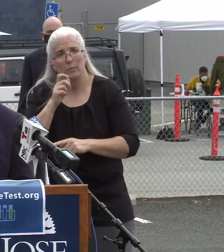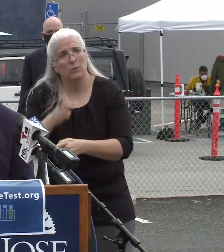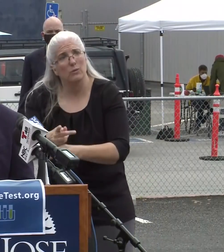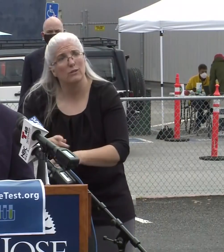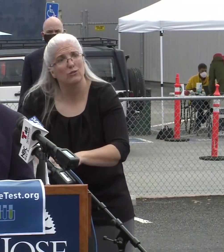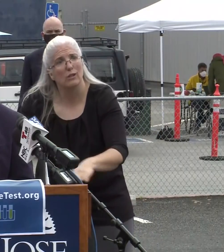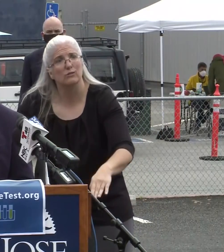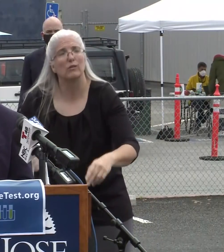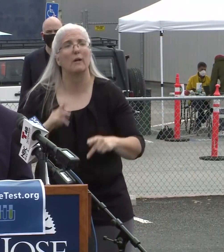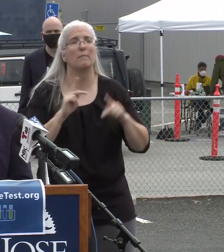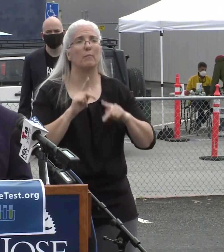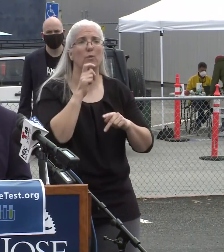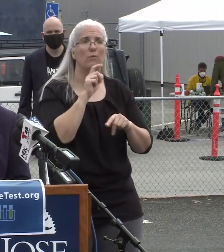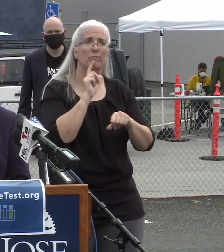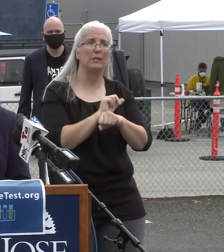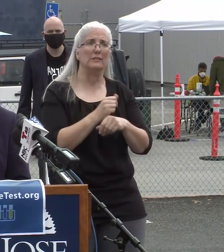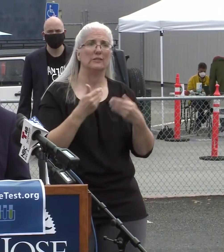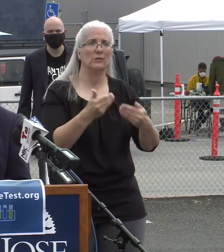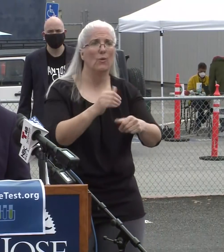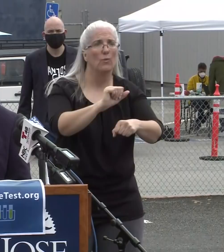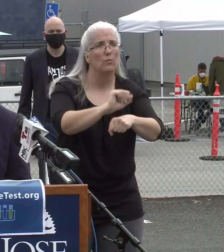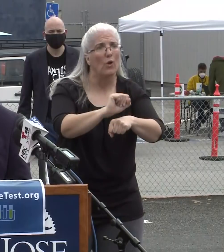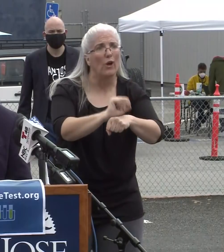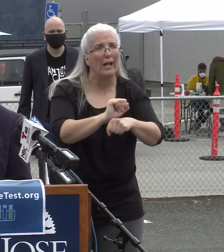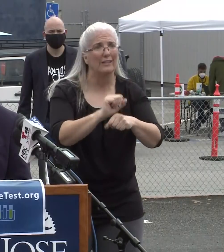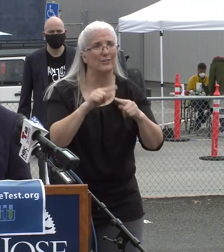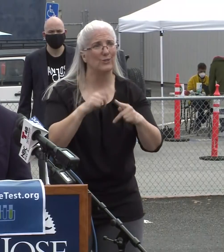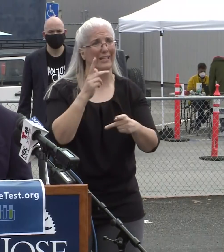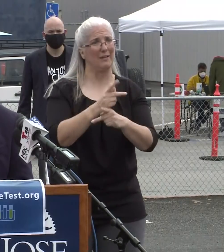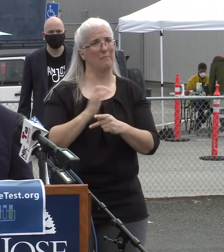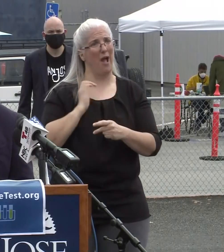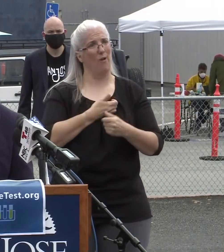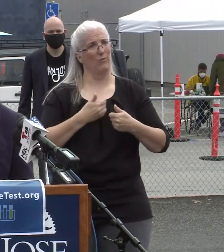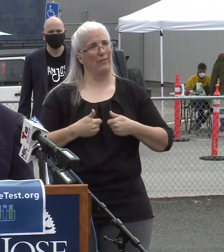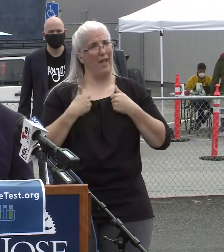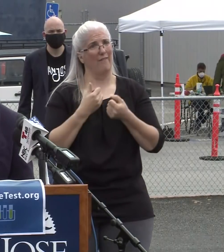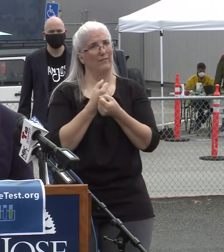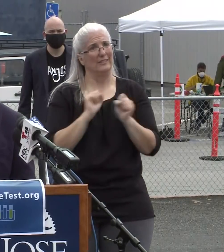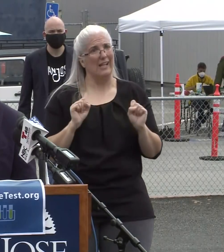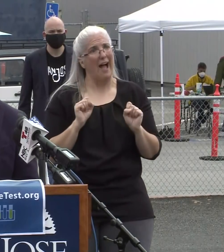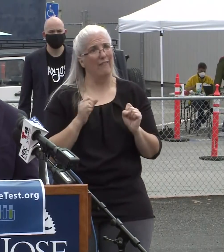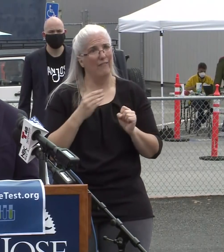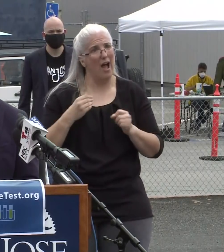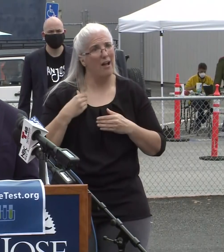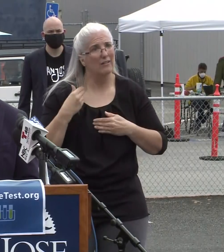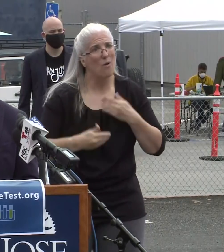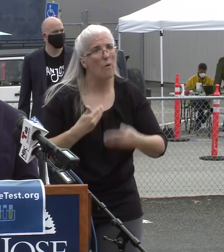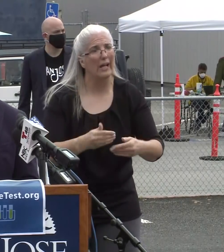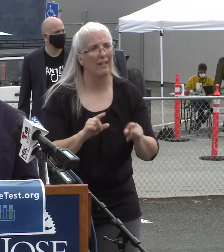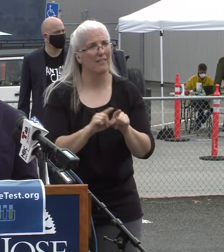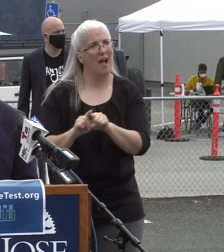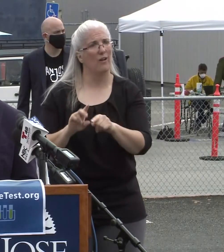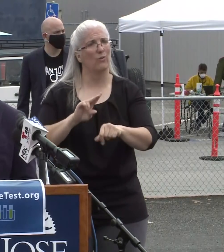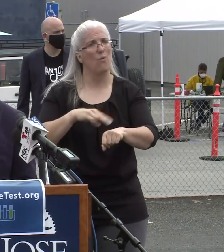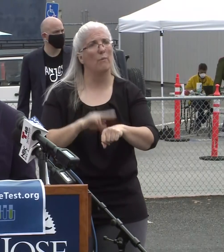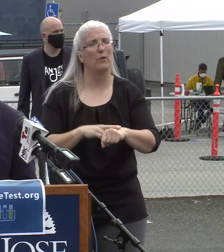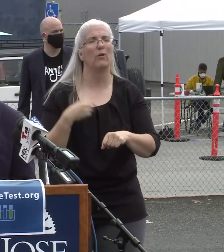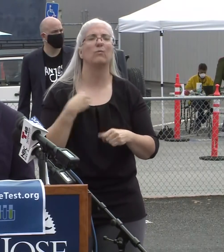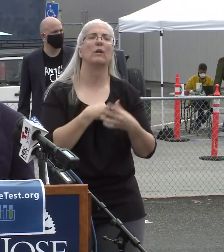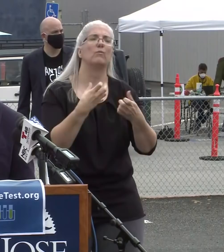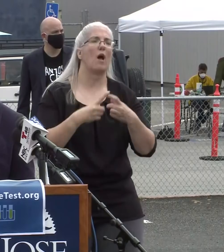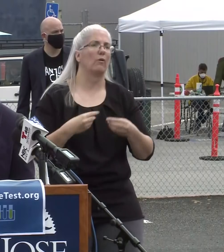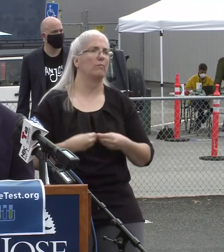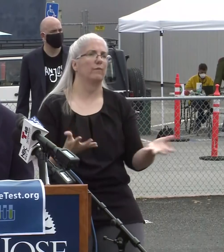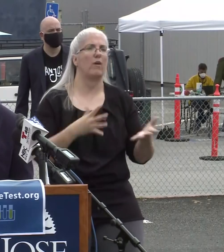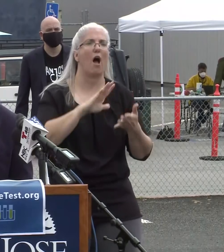because they're there to basically keep our lives moving and normal, providing all the things that we need. The